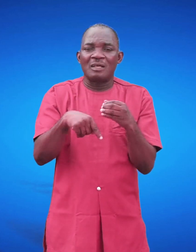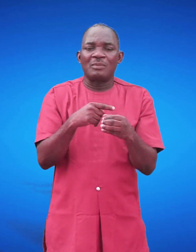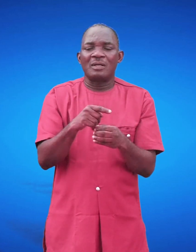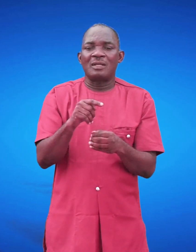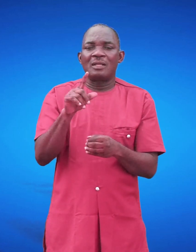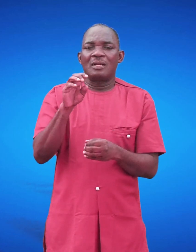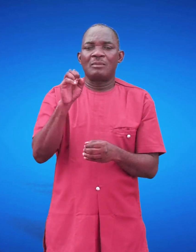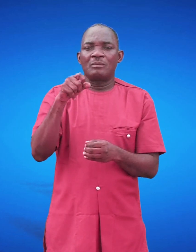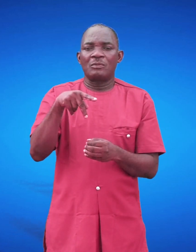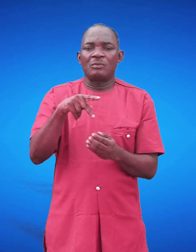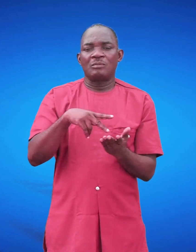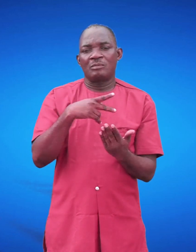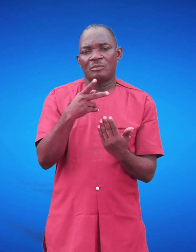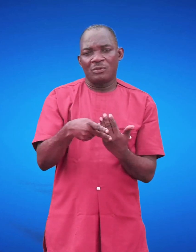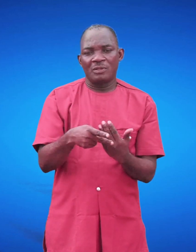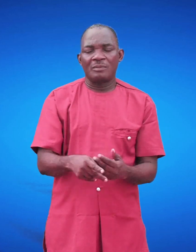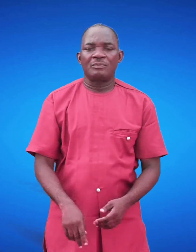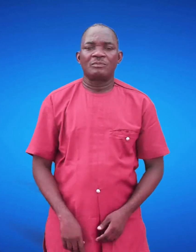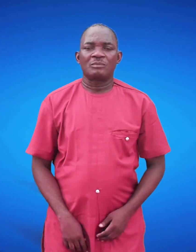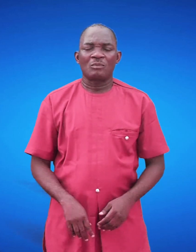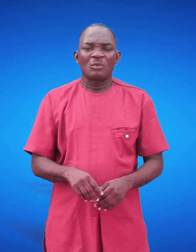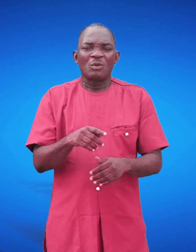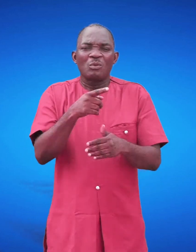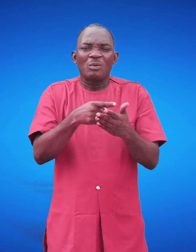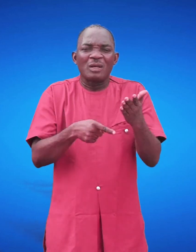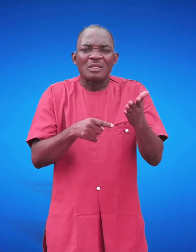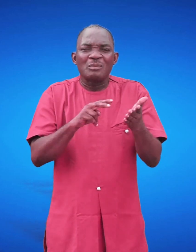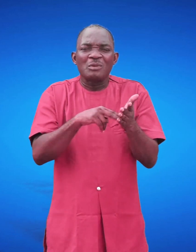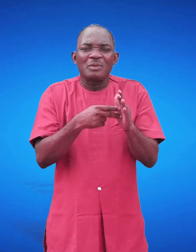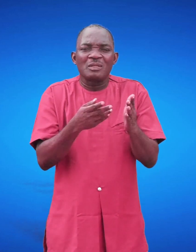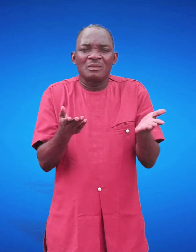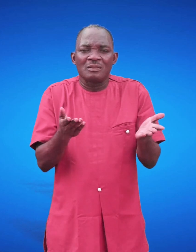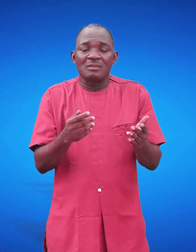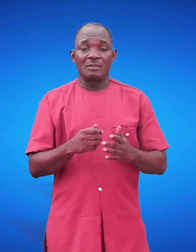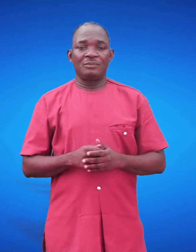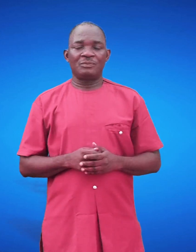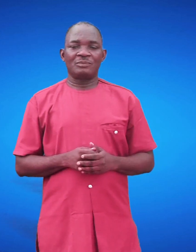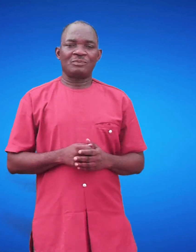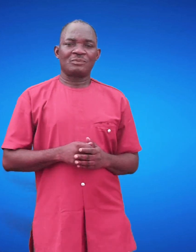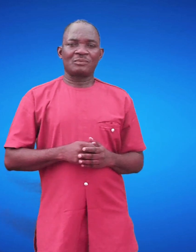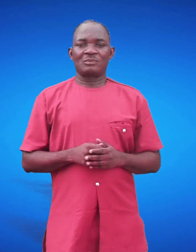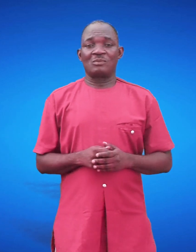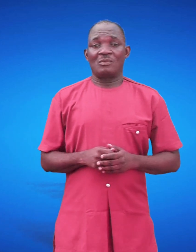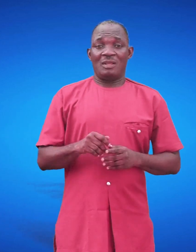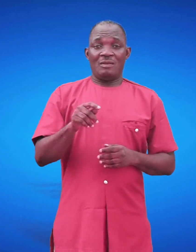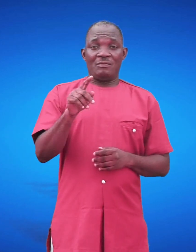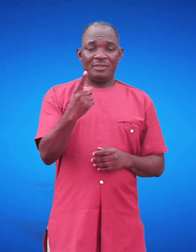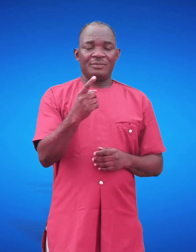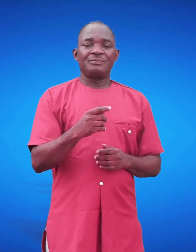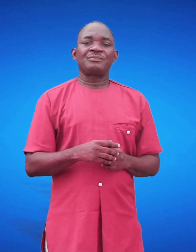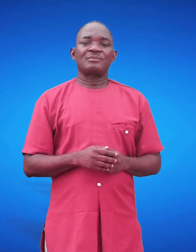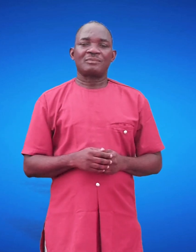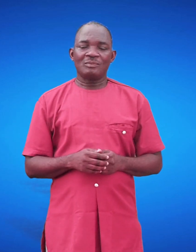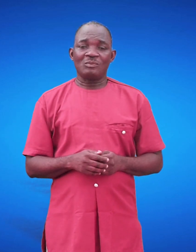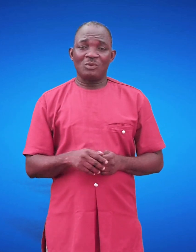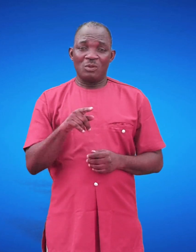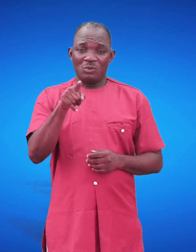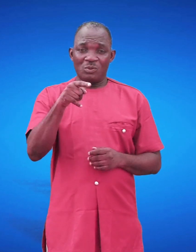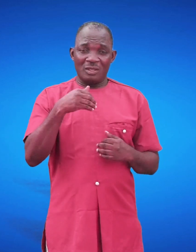program. What does this mean? 1. You have the